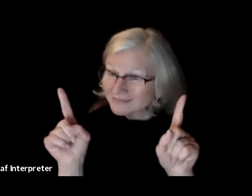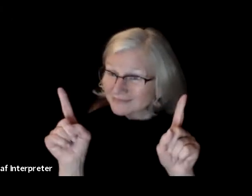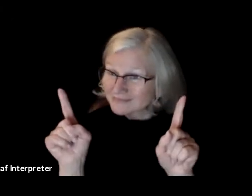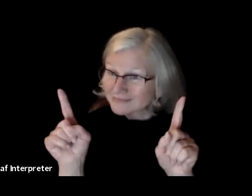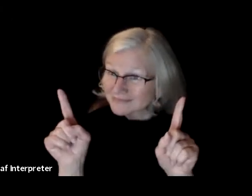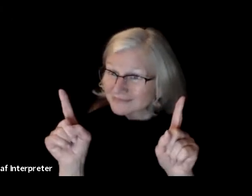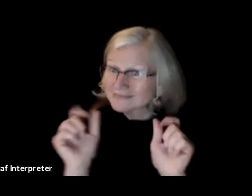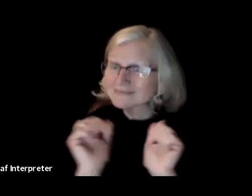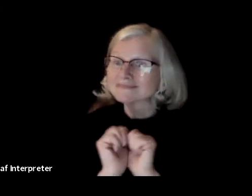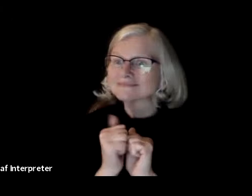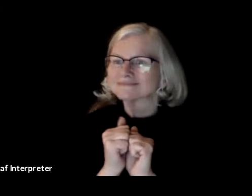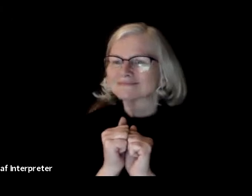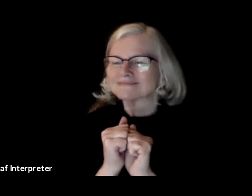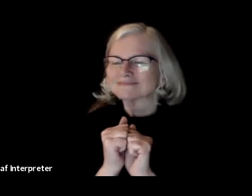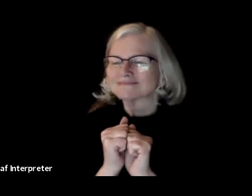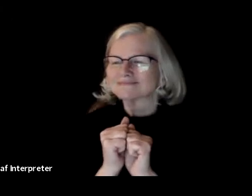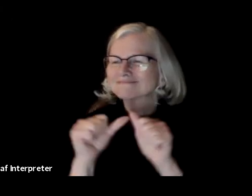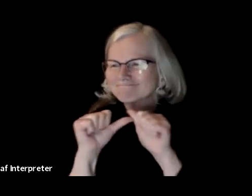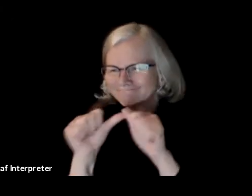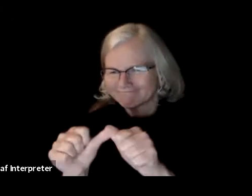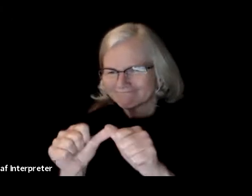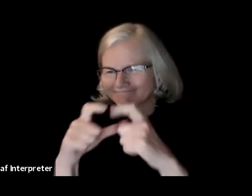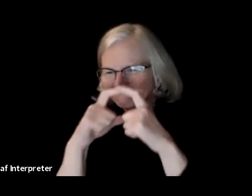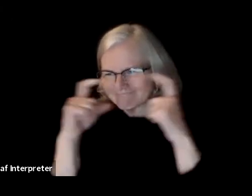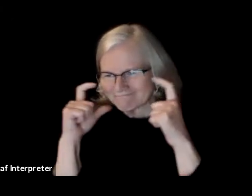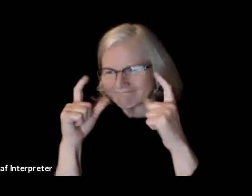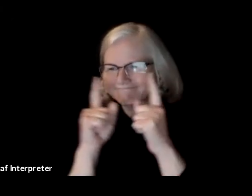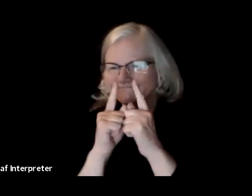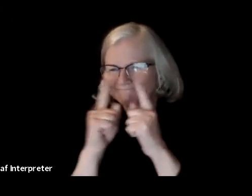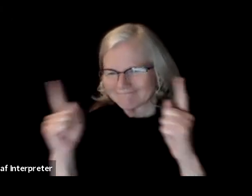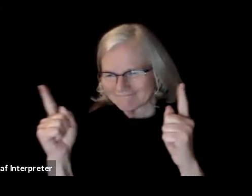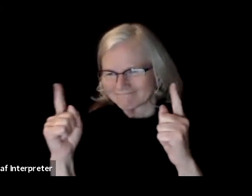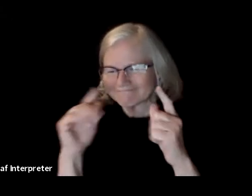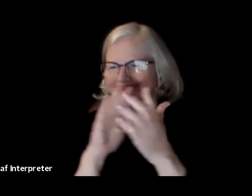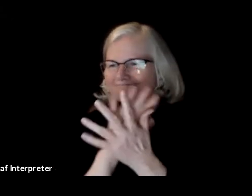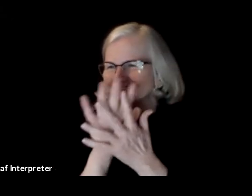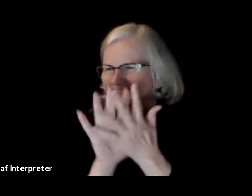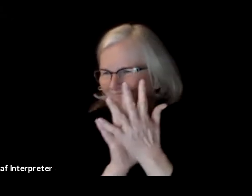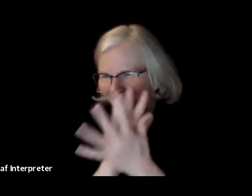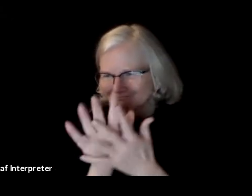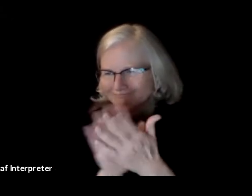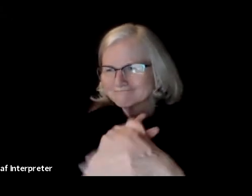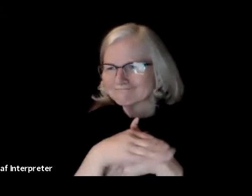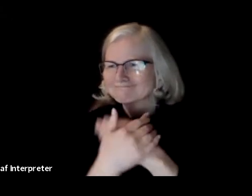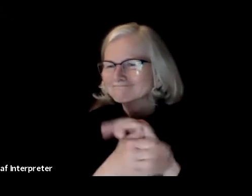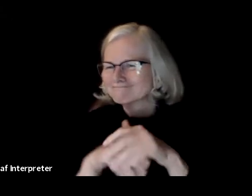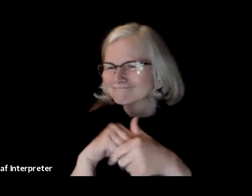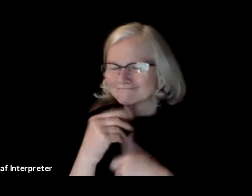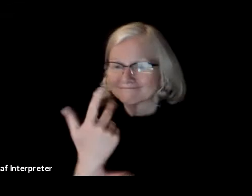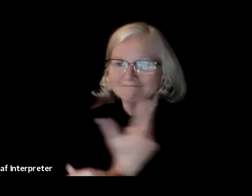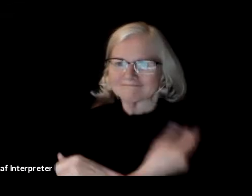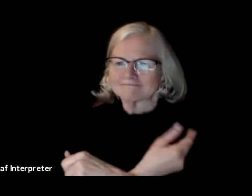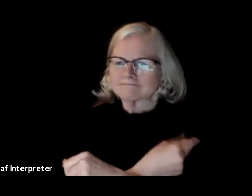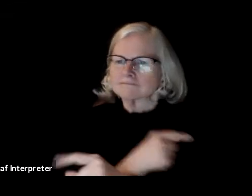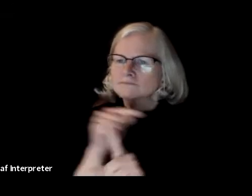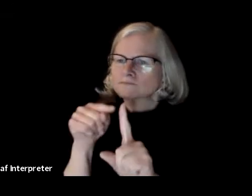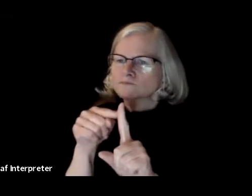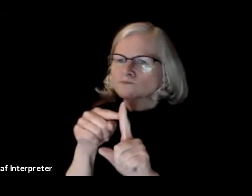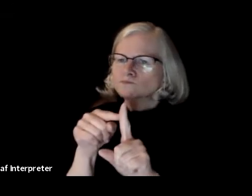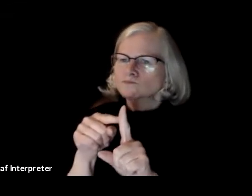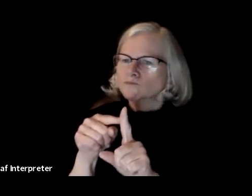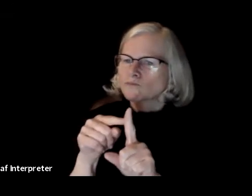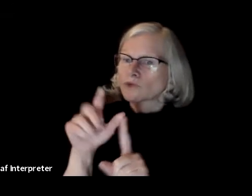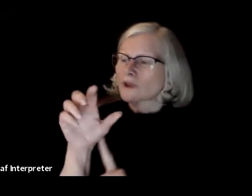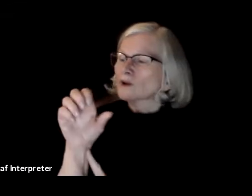masking, and washing of hands. The vaccination rate in Stuart communities is encouraging. With now more